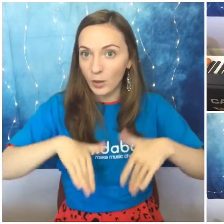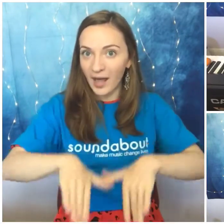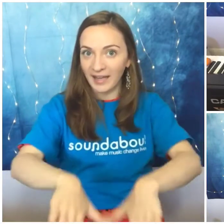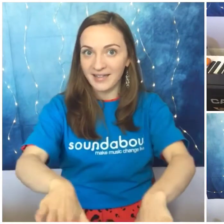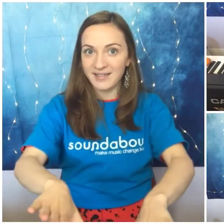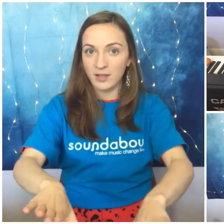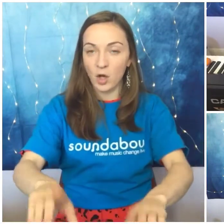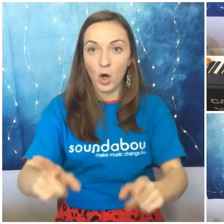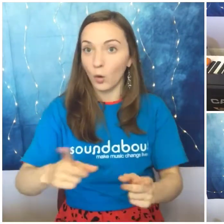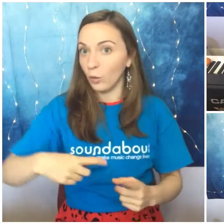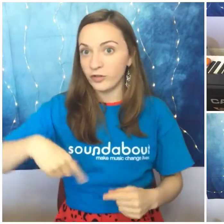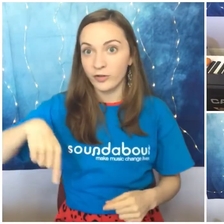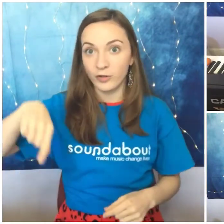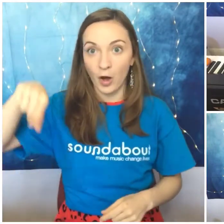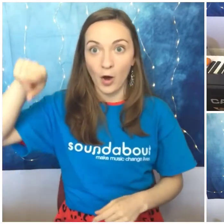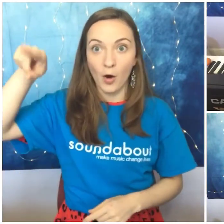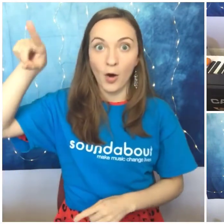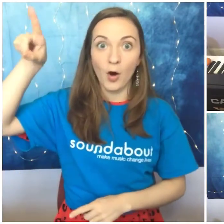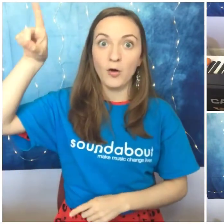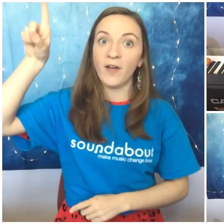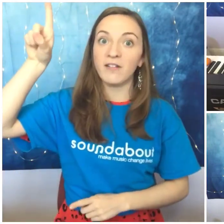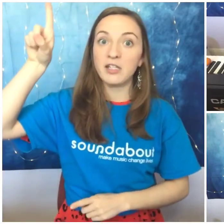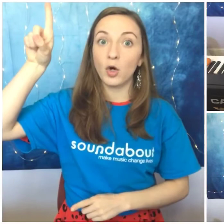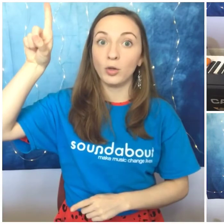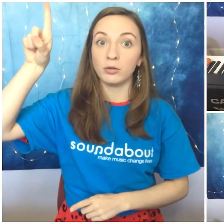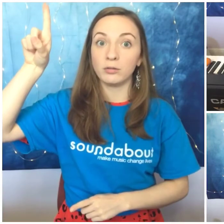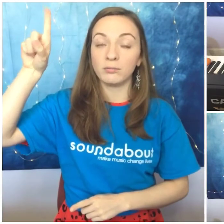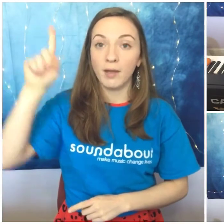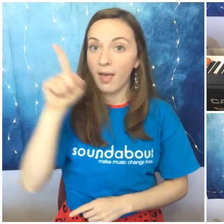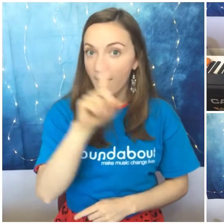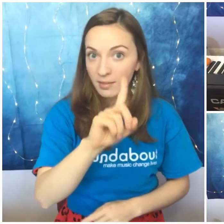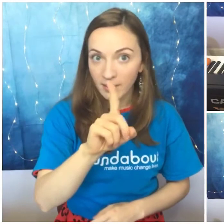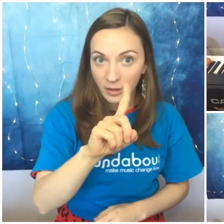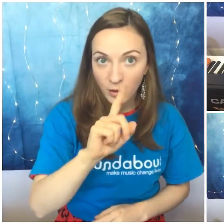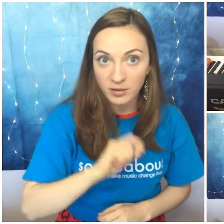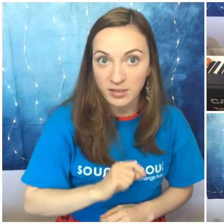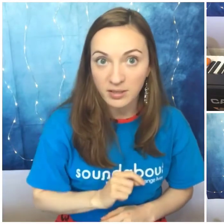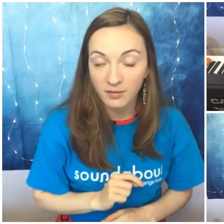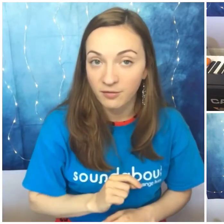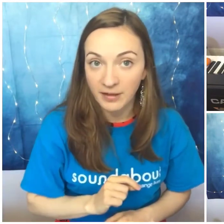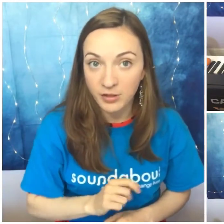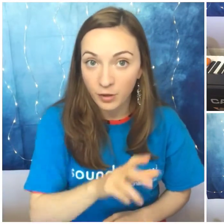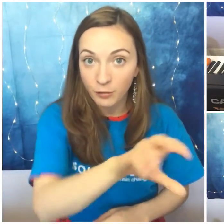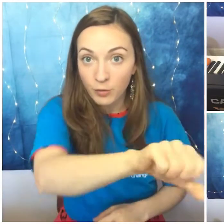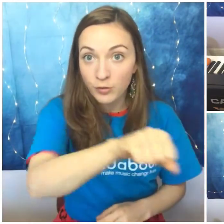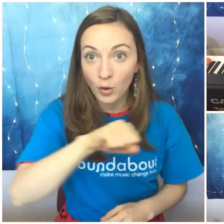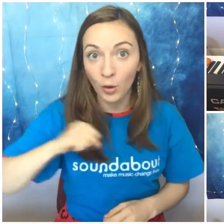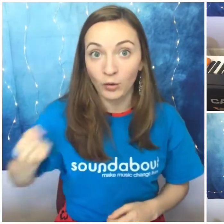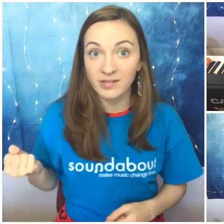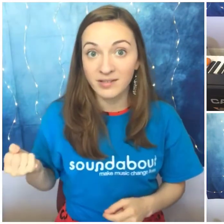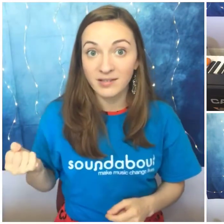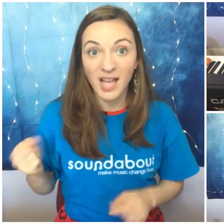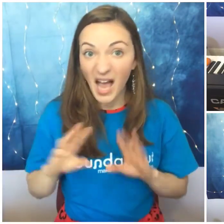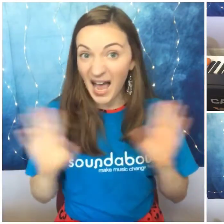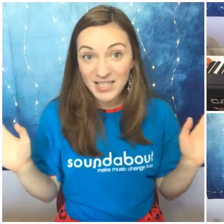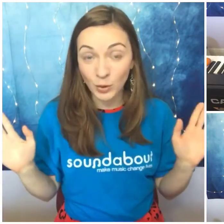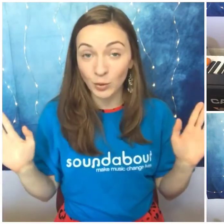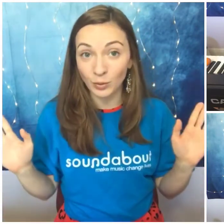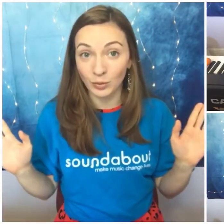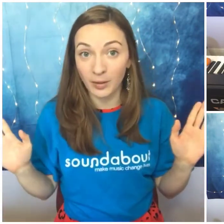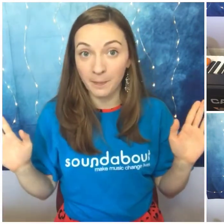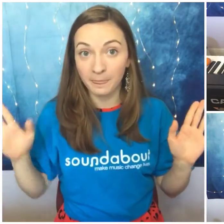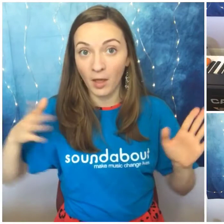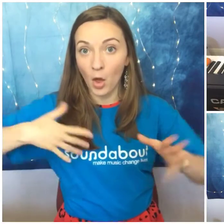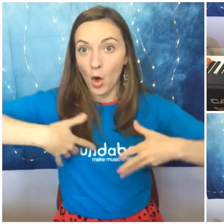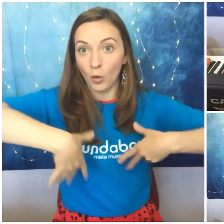Jackie O'Legs was so very tall, they couldn't fit through doors at